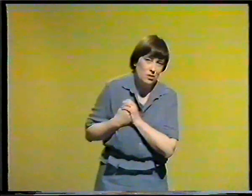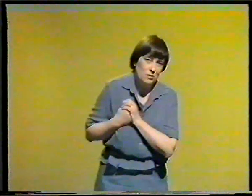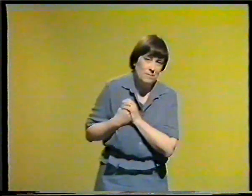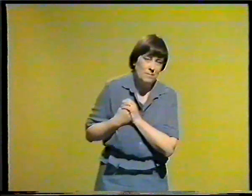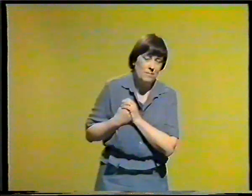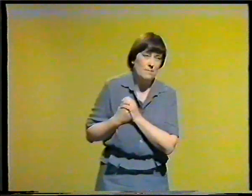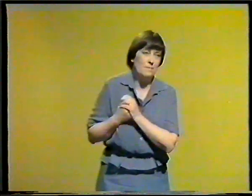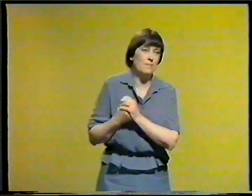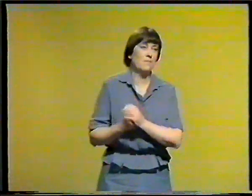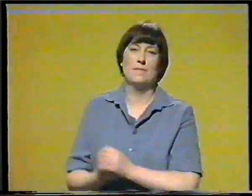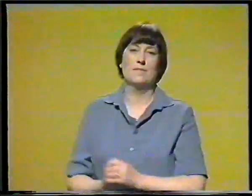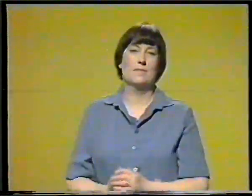shoulder.